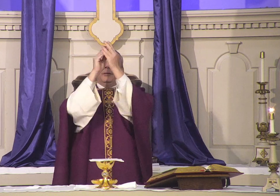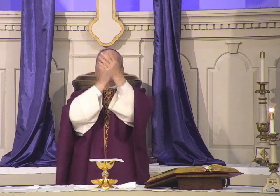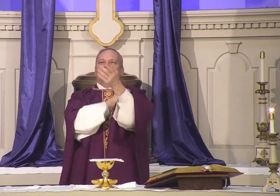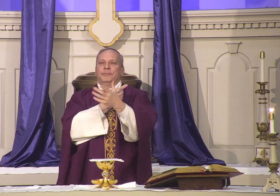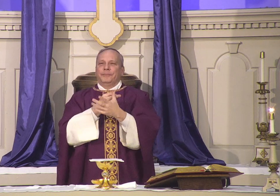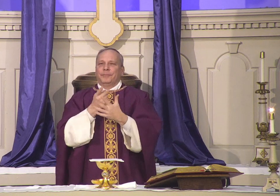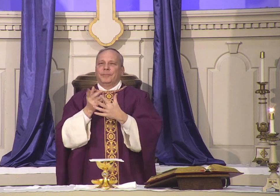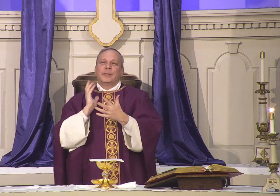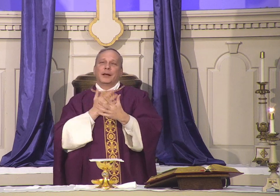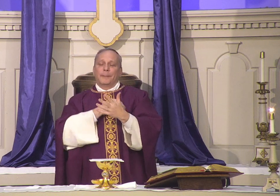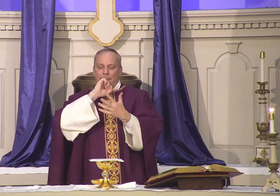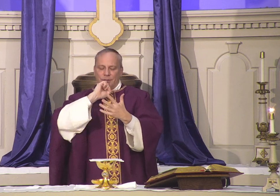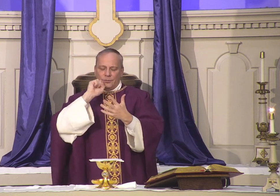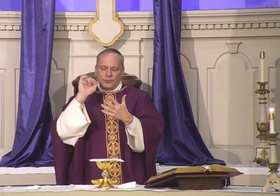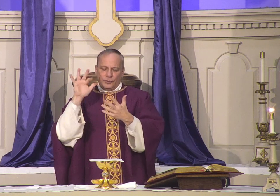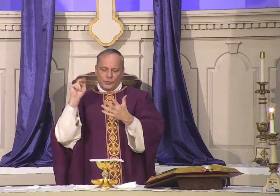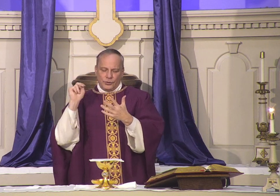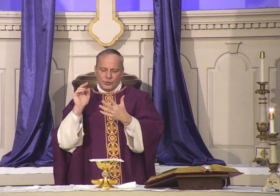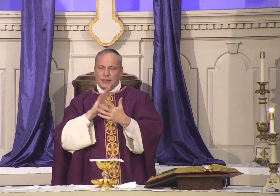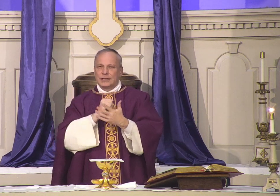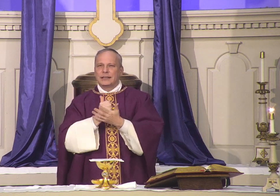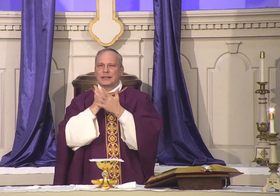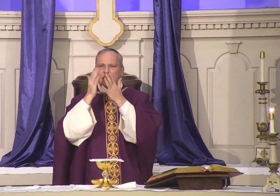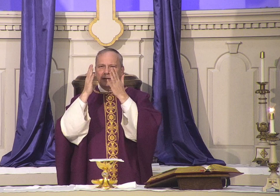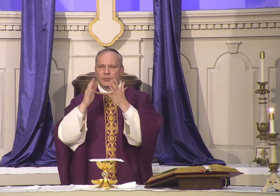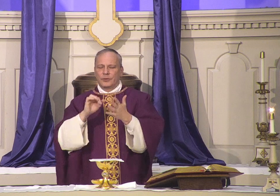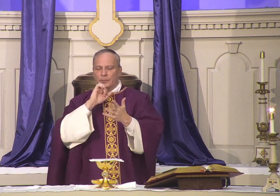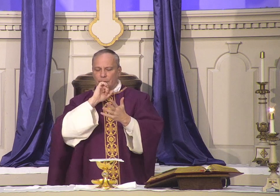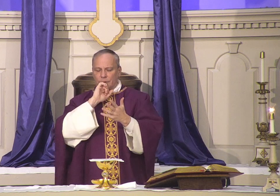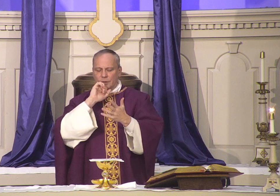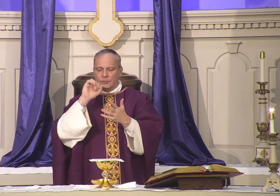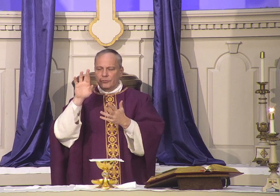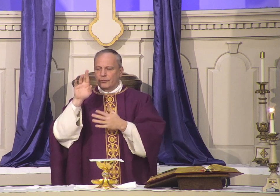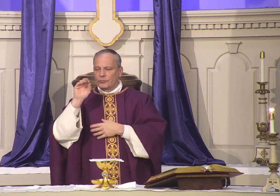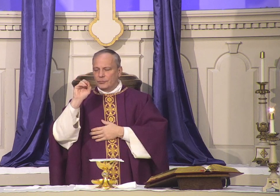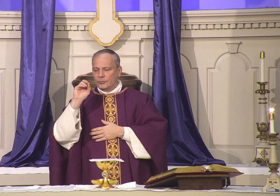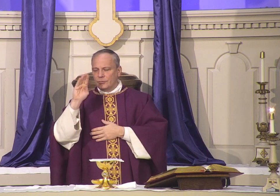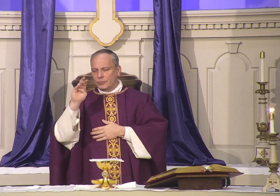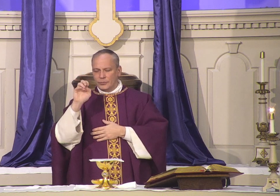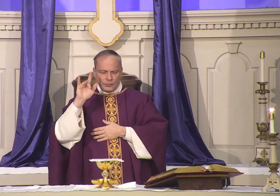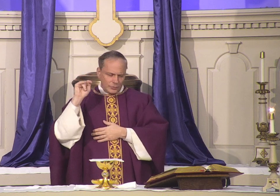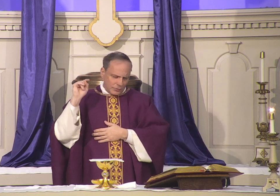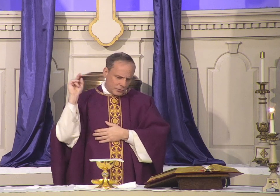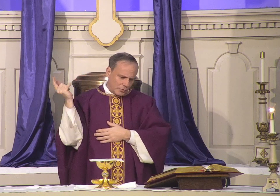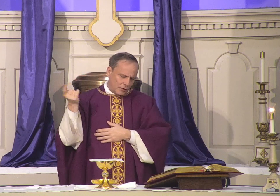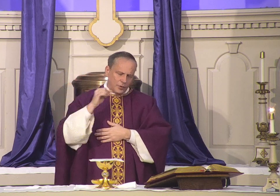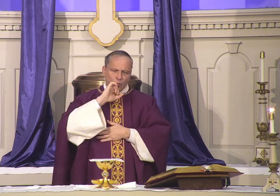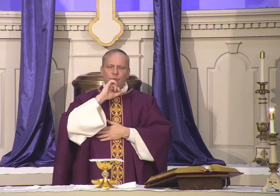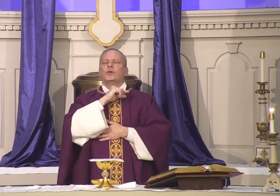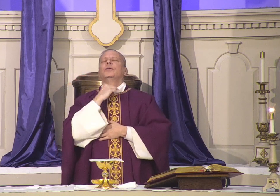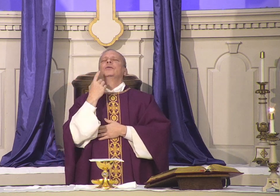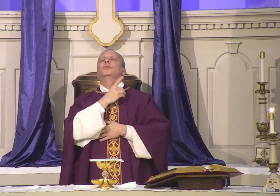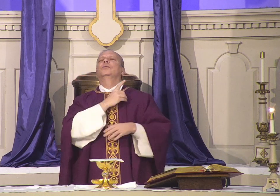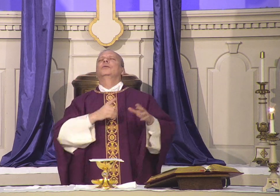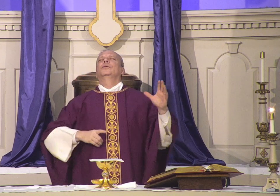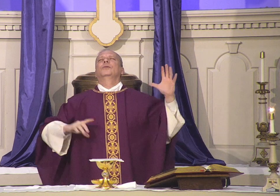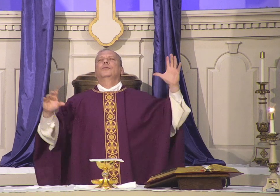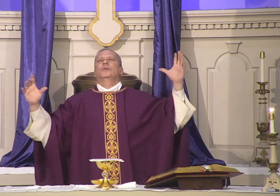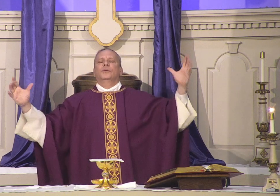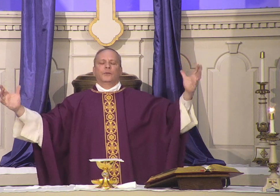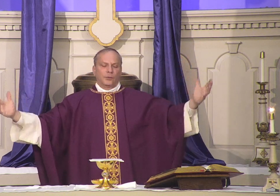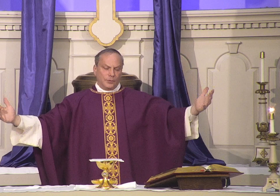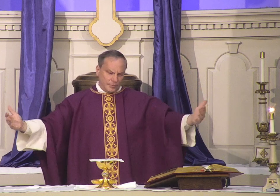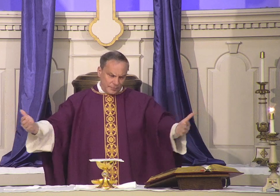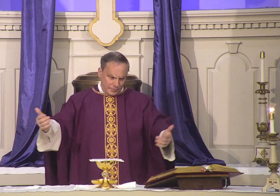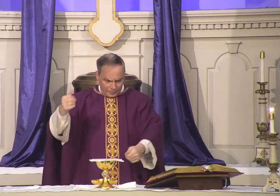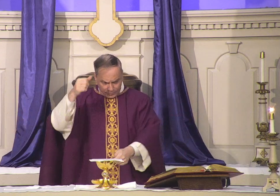with Francis, our Pope, Sean, our Bishop, Robert, his auxiliary,